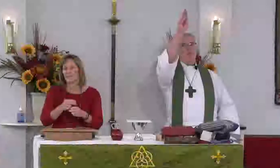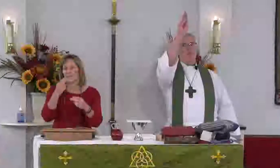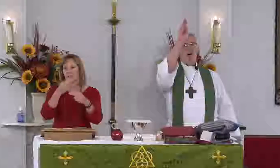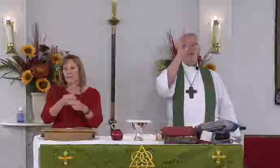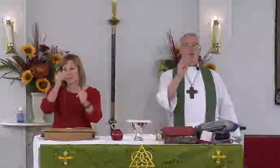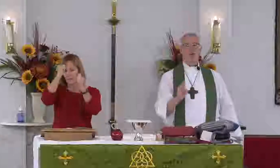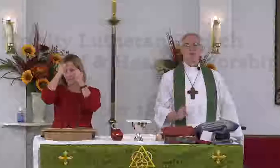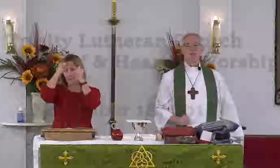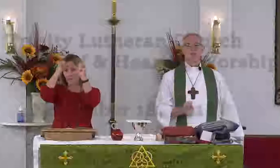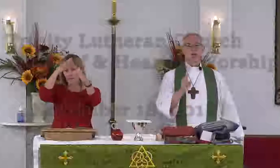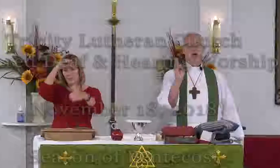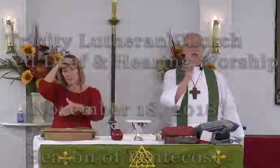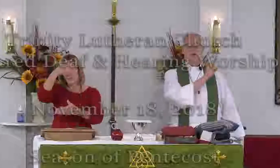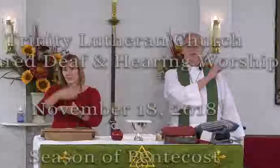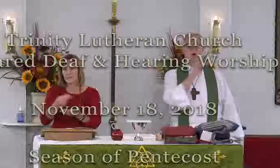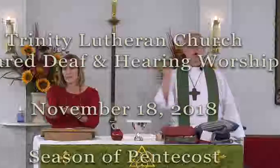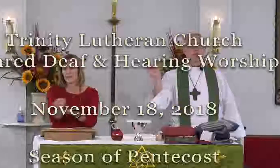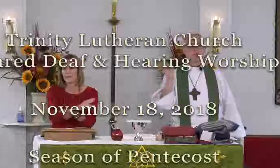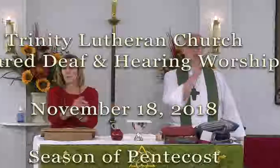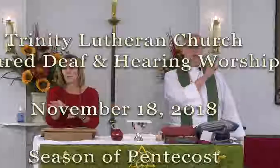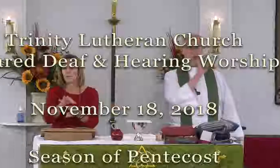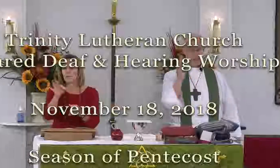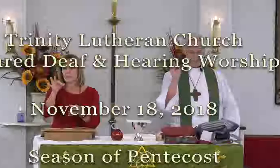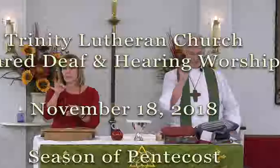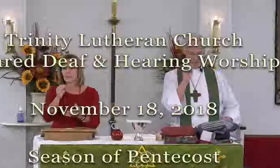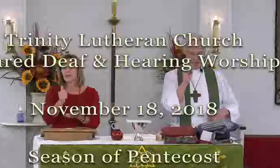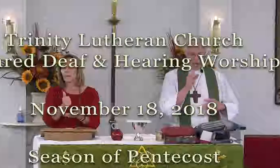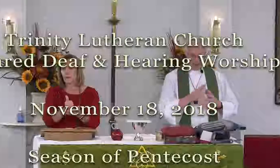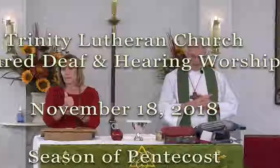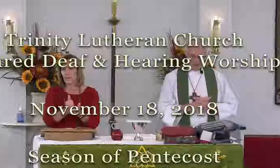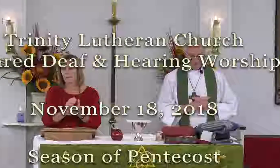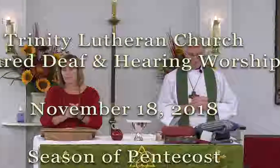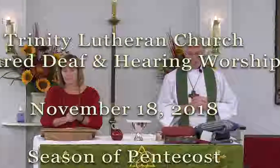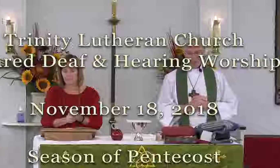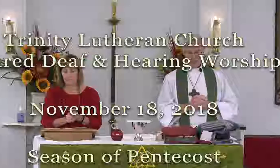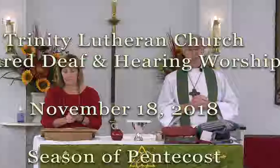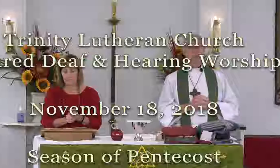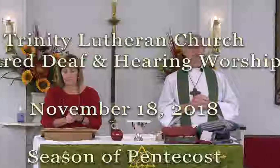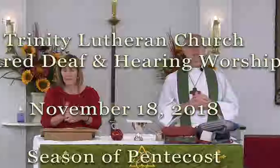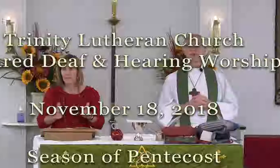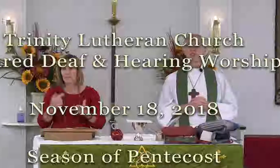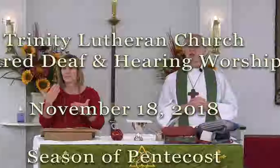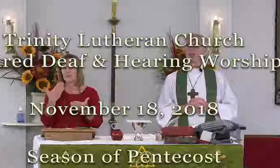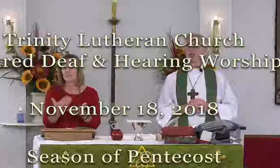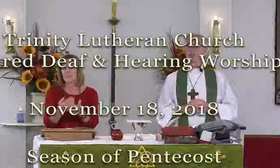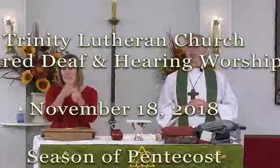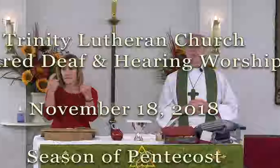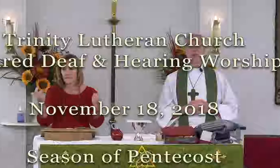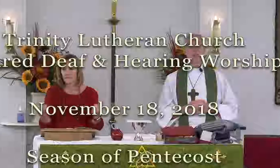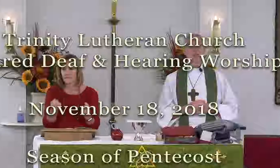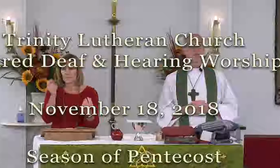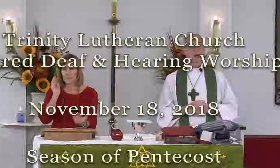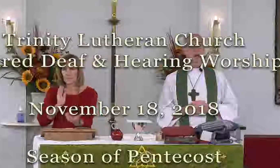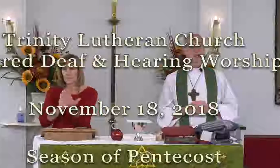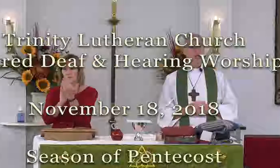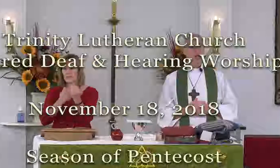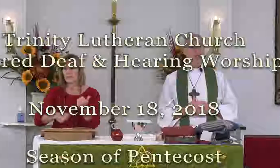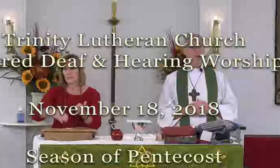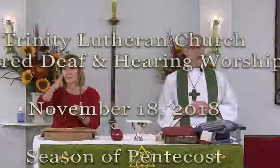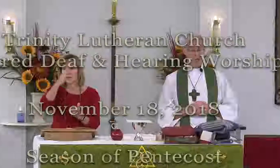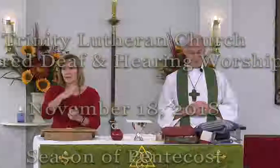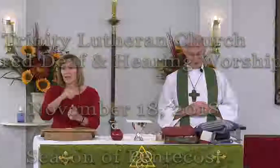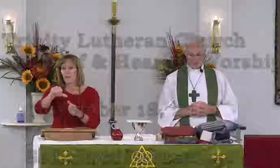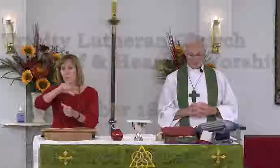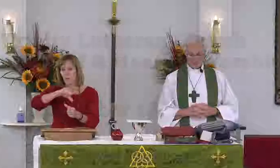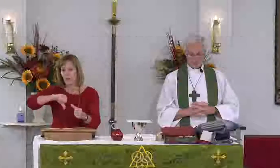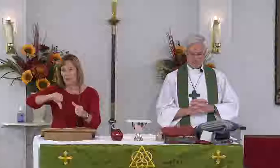In the name of the Father, and of the Son, and of the Holy Spirit. Amen. Let us confess our sin in the presence of God and of